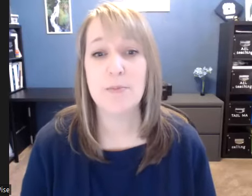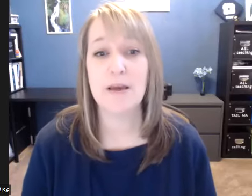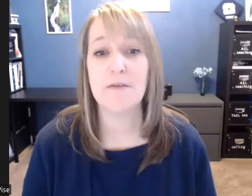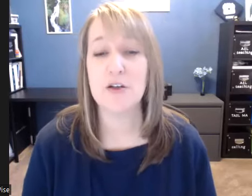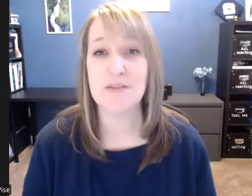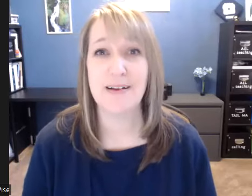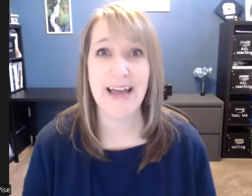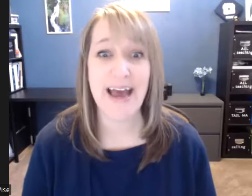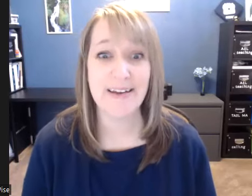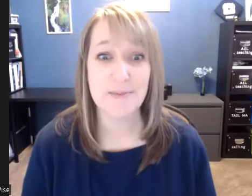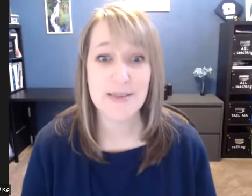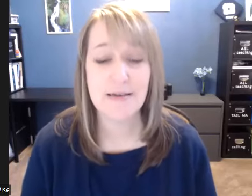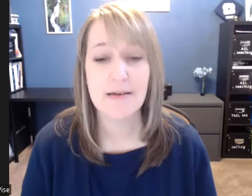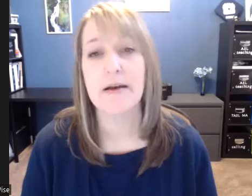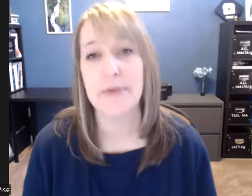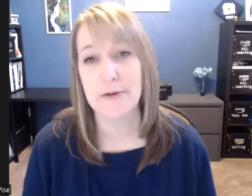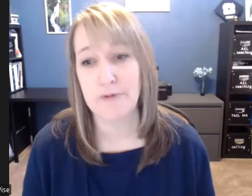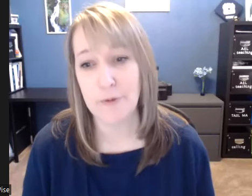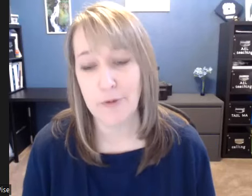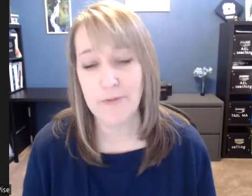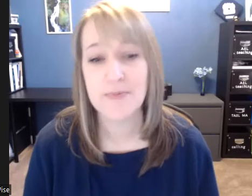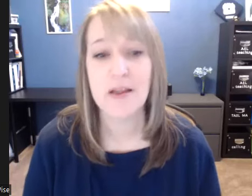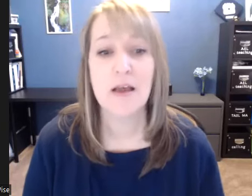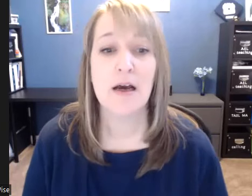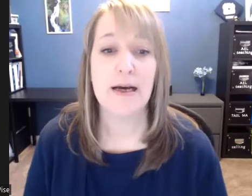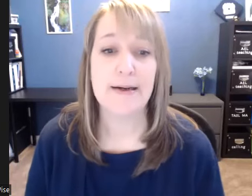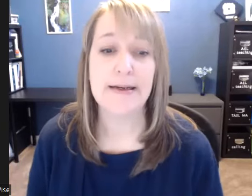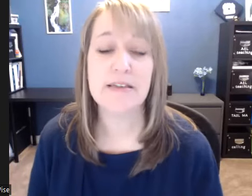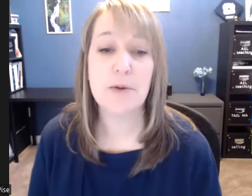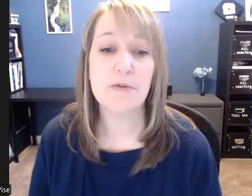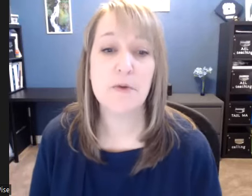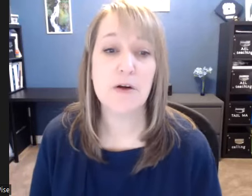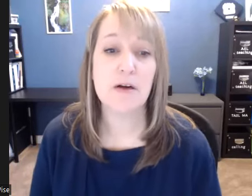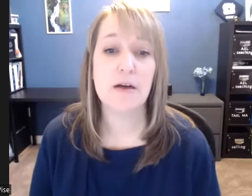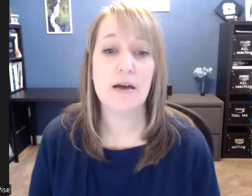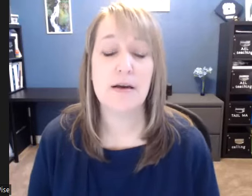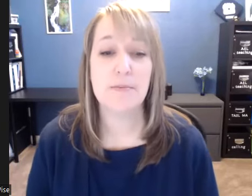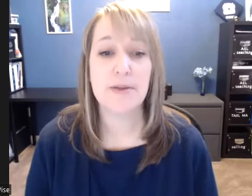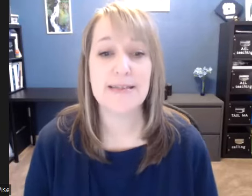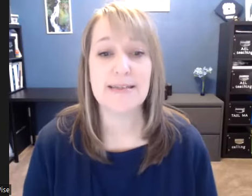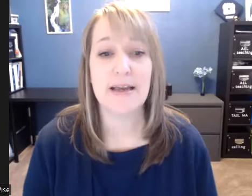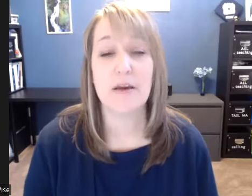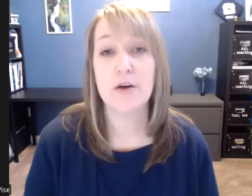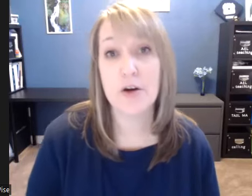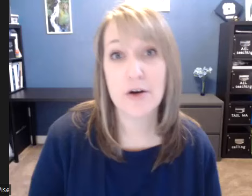be fingerspelled Adams and then funeral. It's common for places like